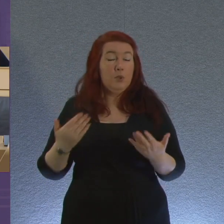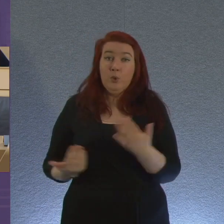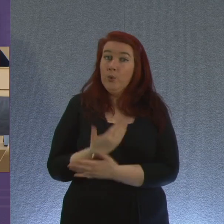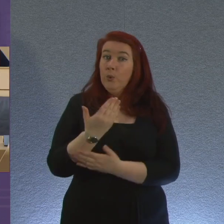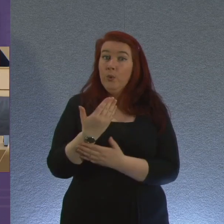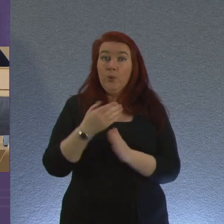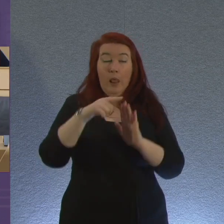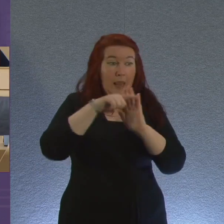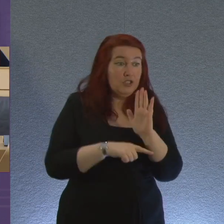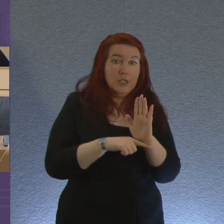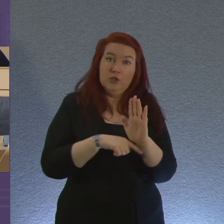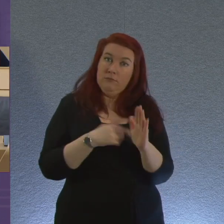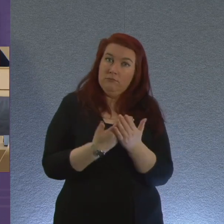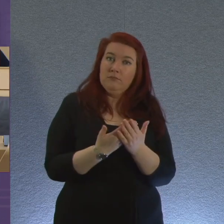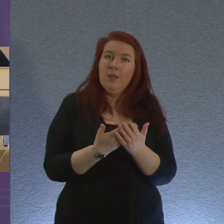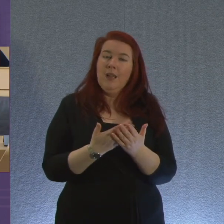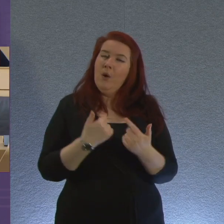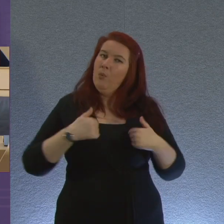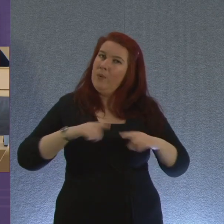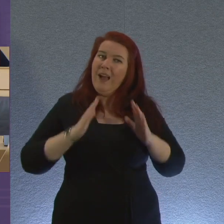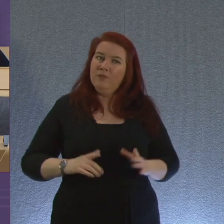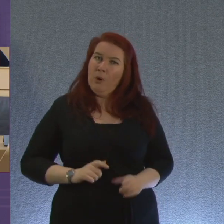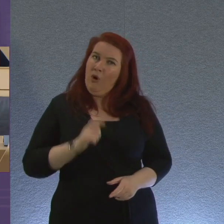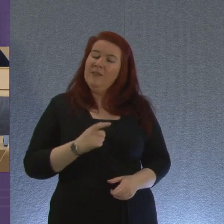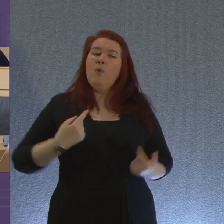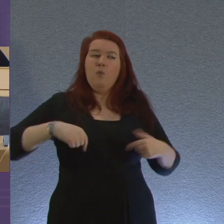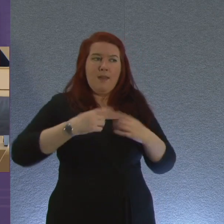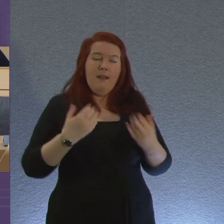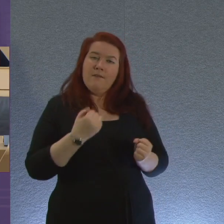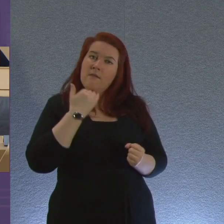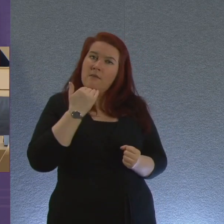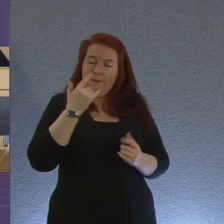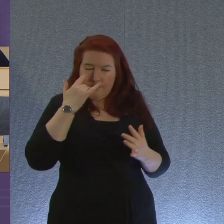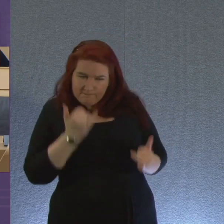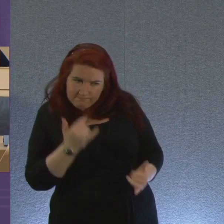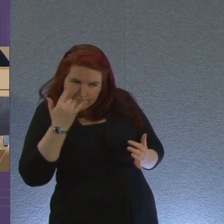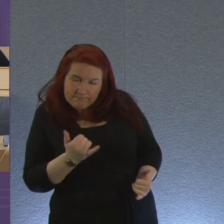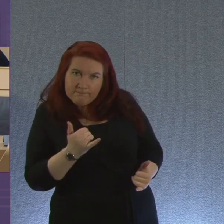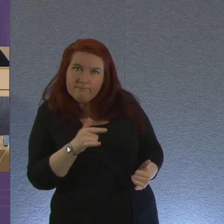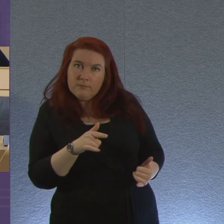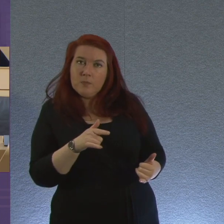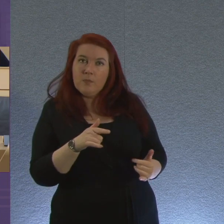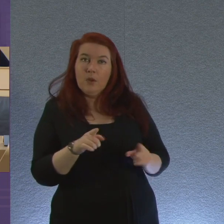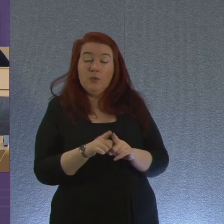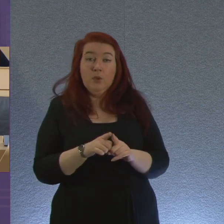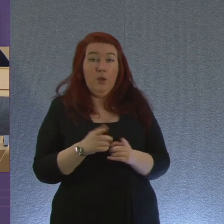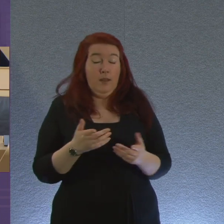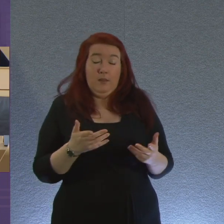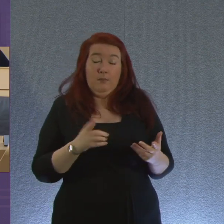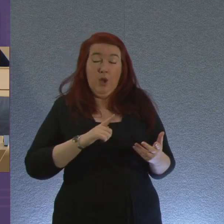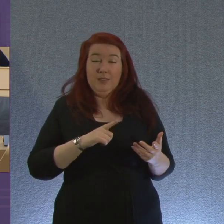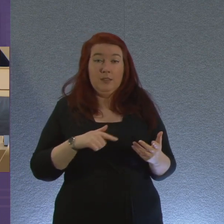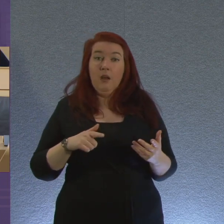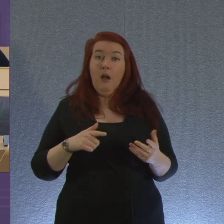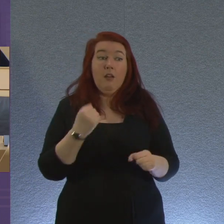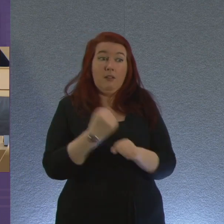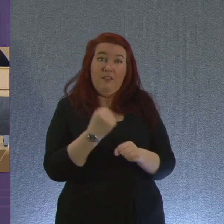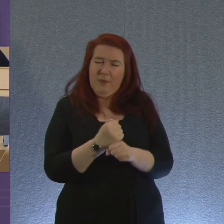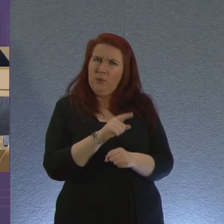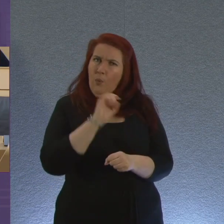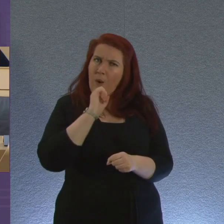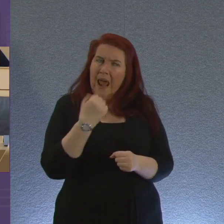the confidence that the scrutiny and that the government being given these unprecedented powers